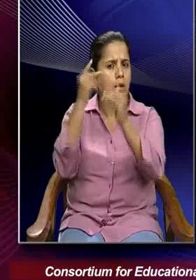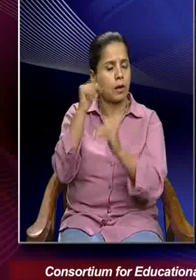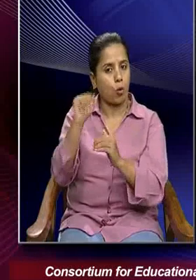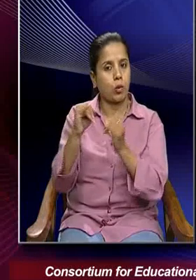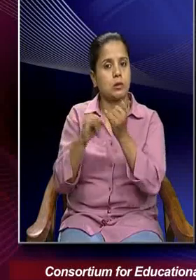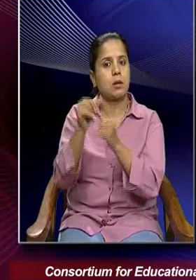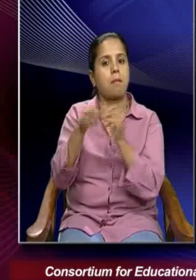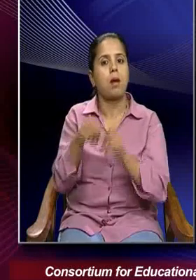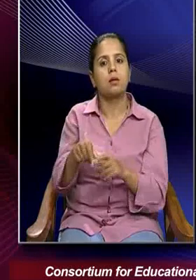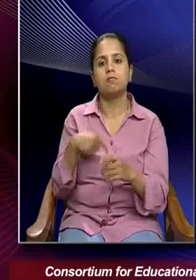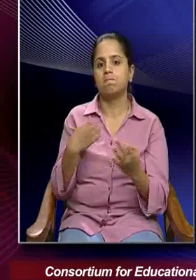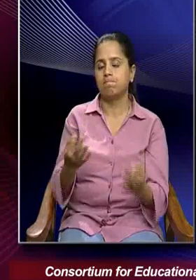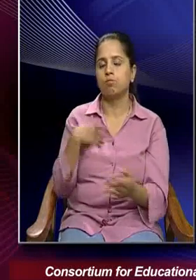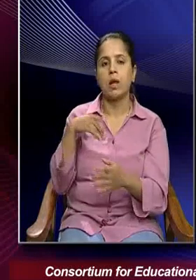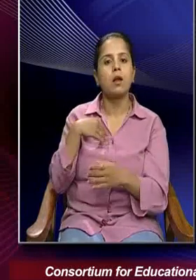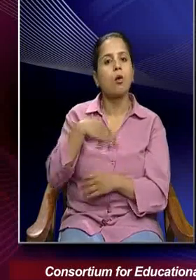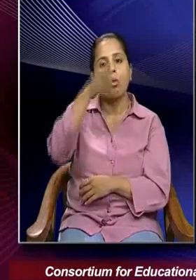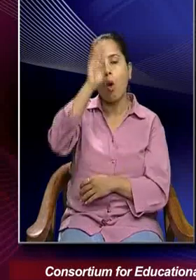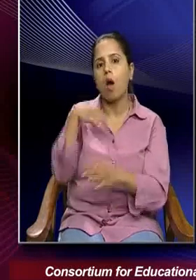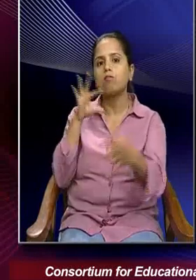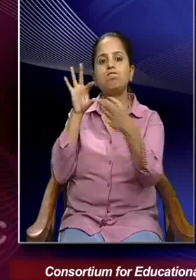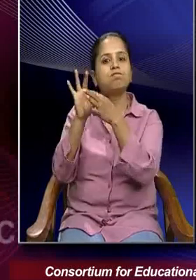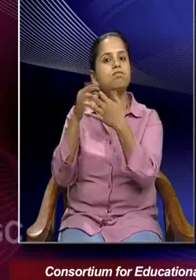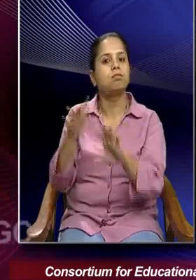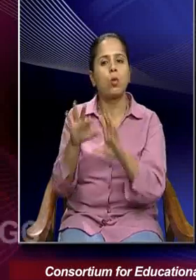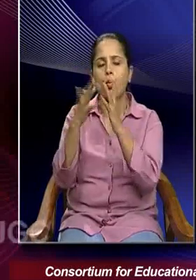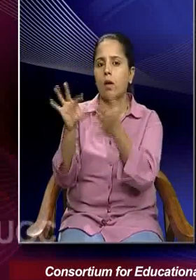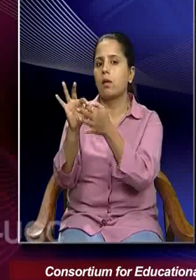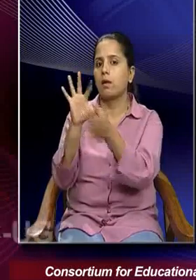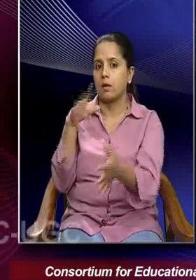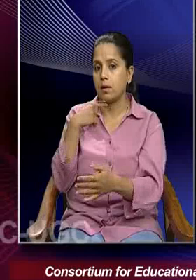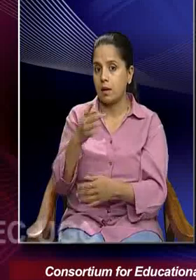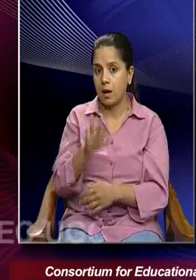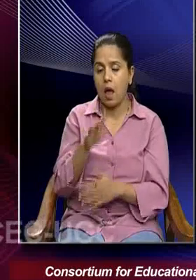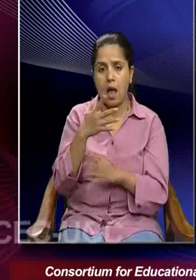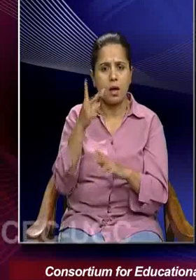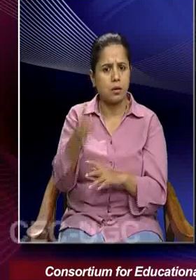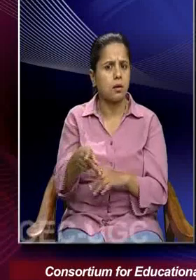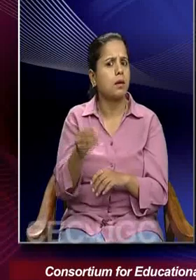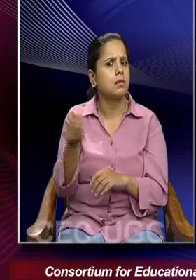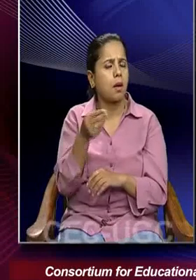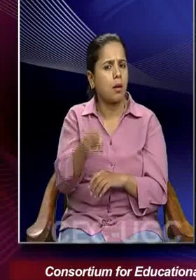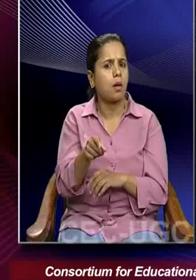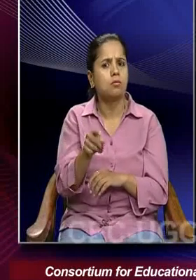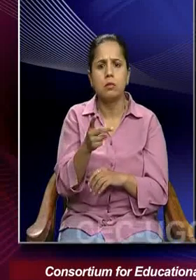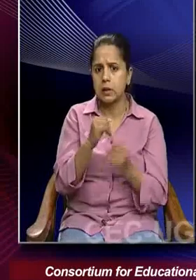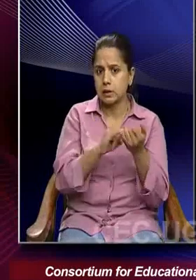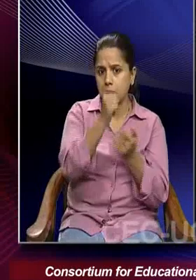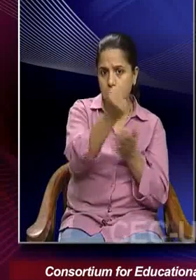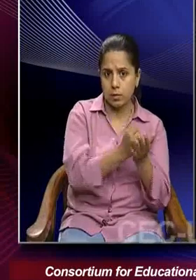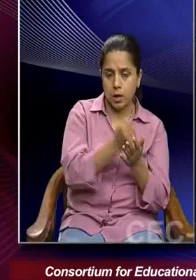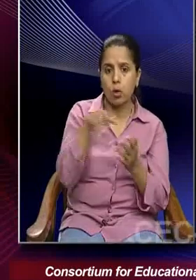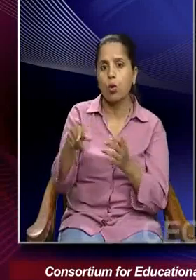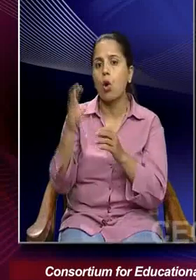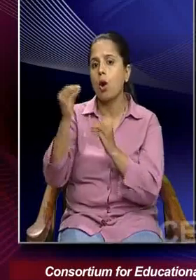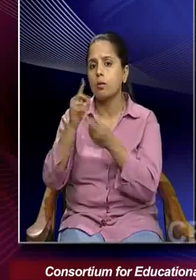Samadhi. In this stage, there will be no distinction found between the subject and the